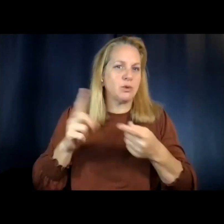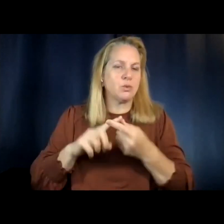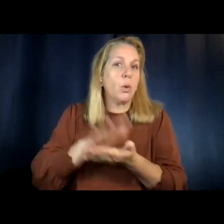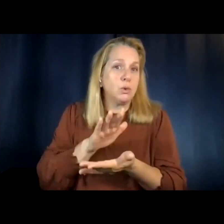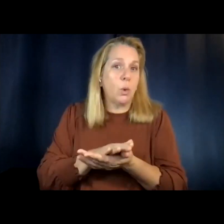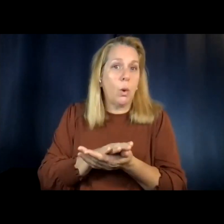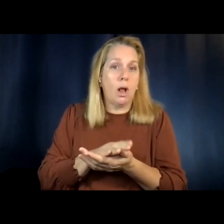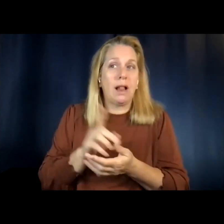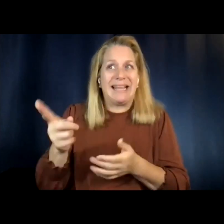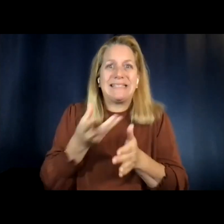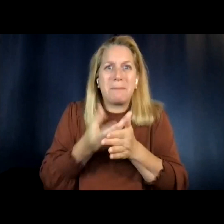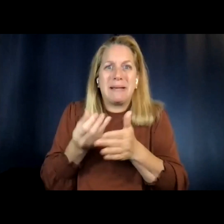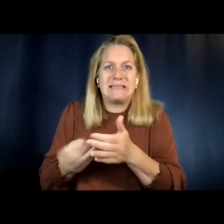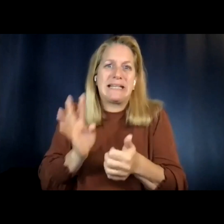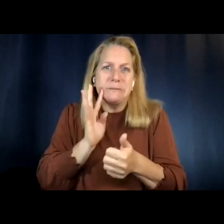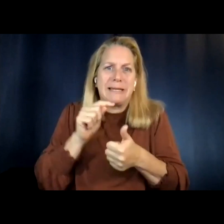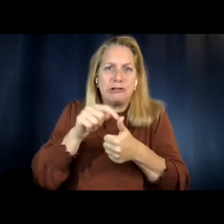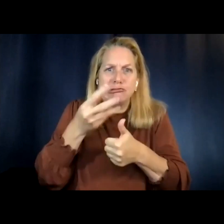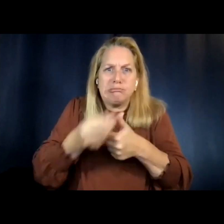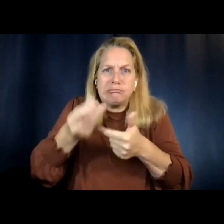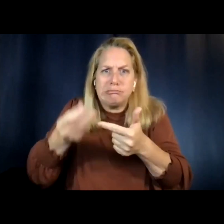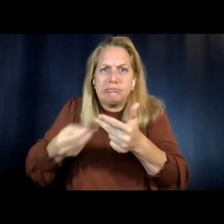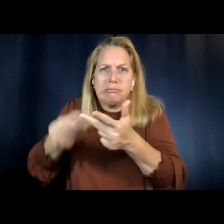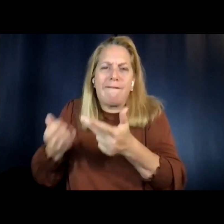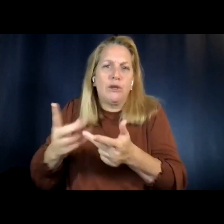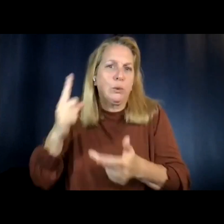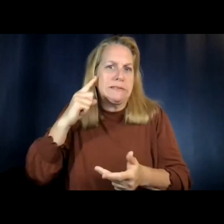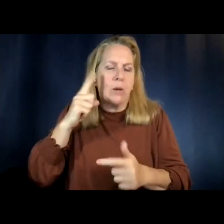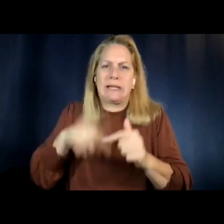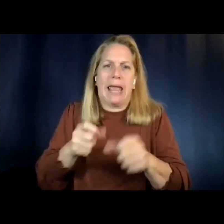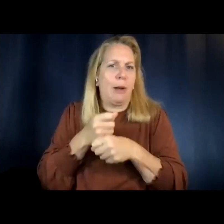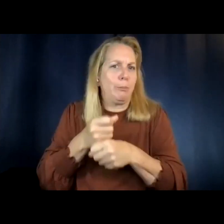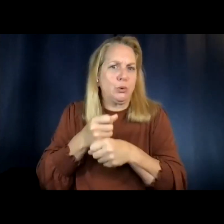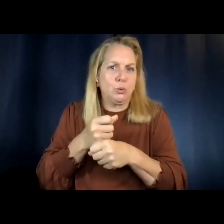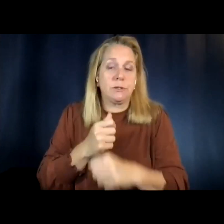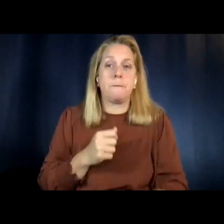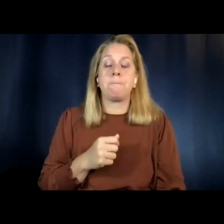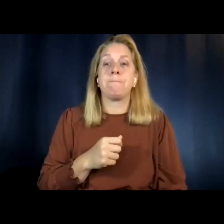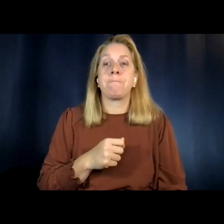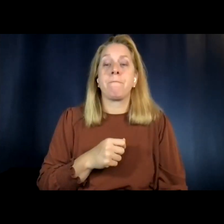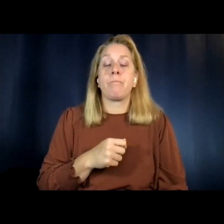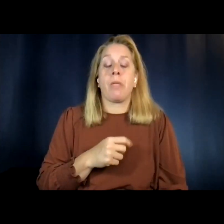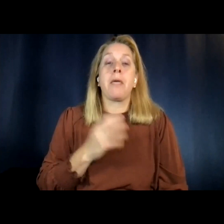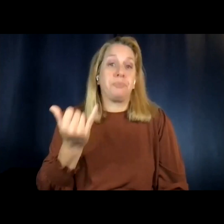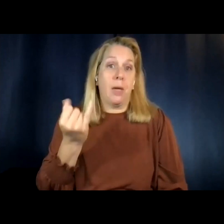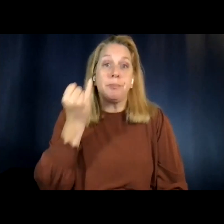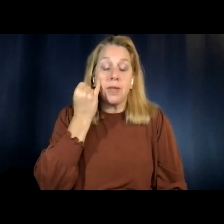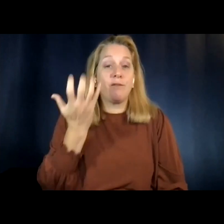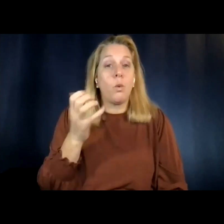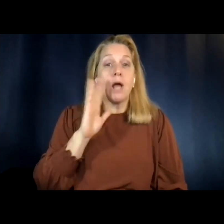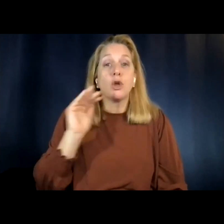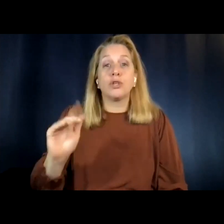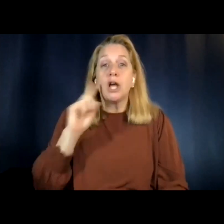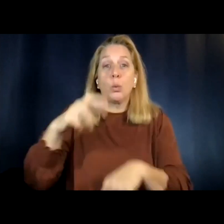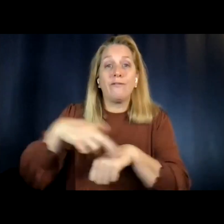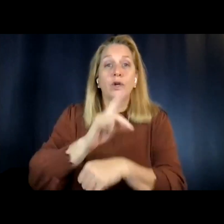or assessors. Now, if you want your child referred to a deaf school, a CSD,